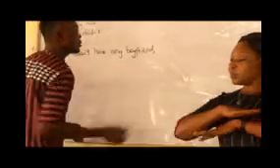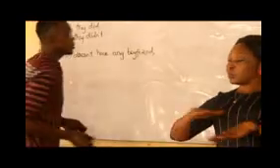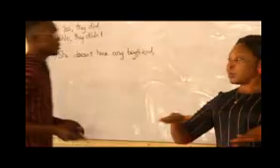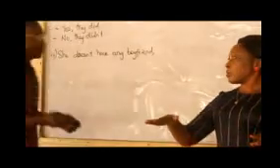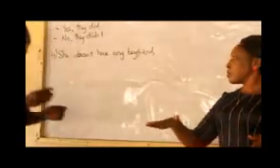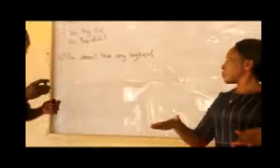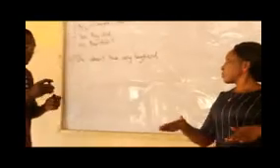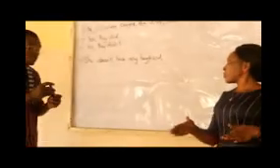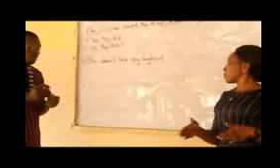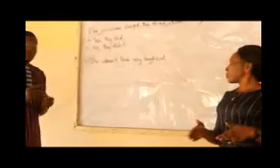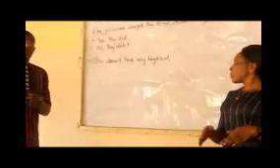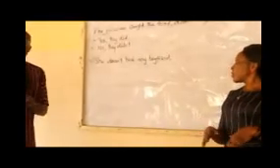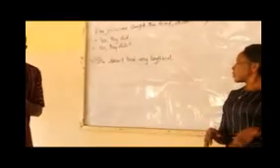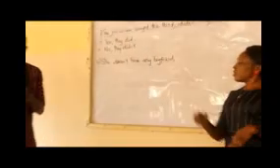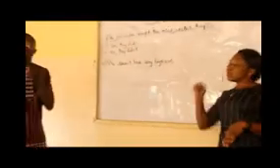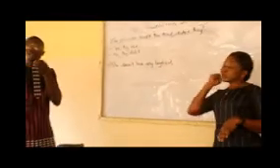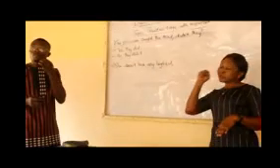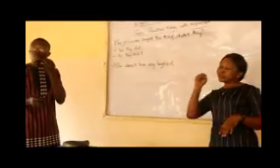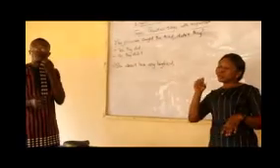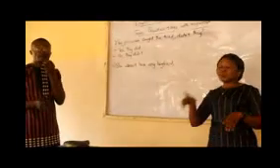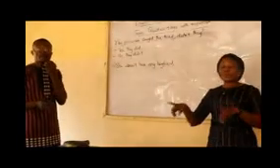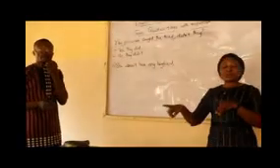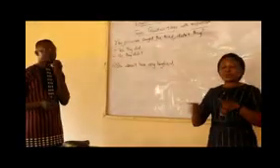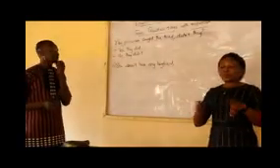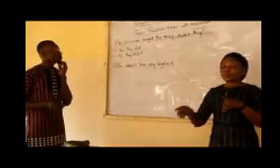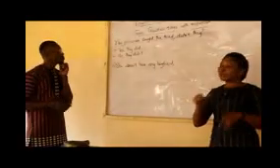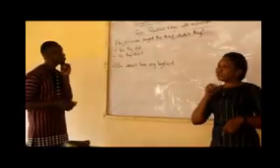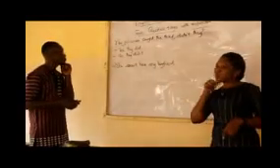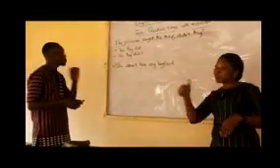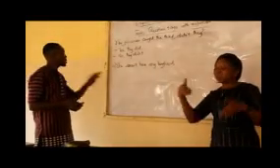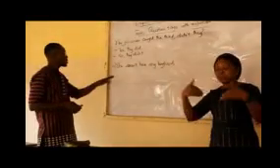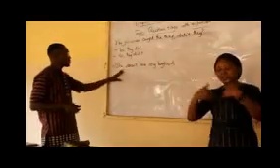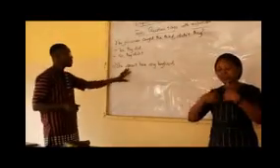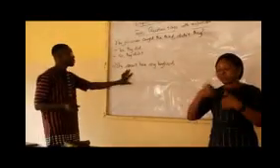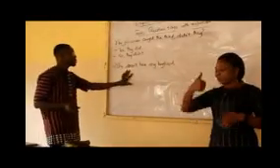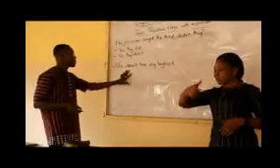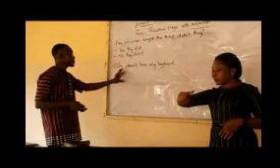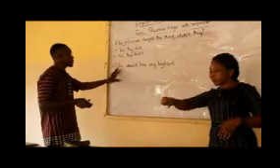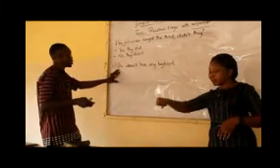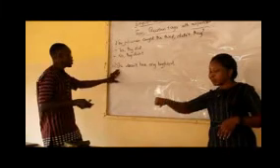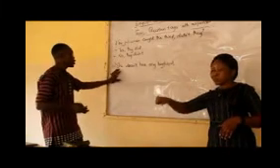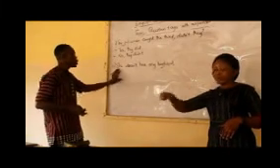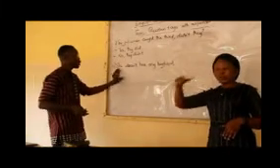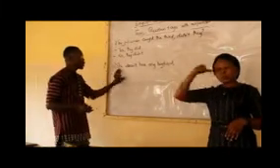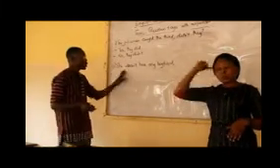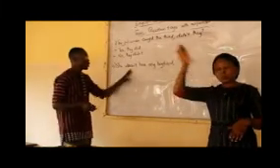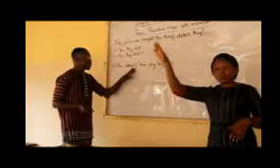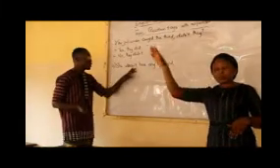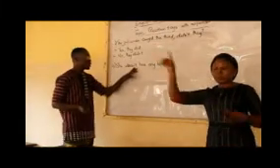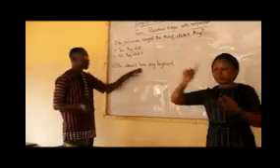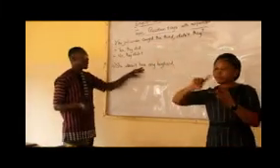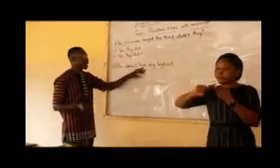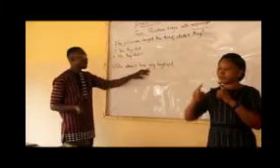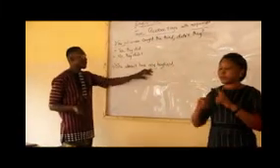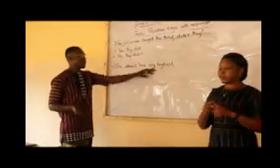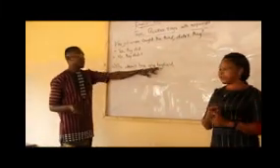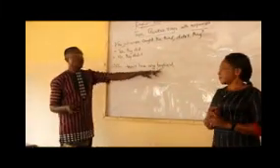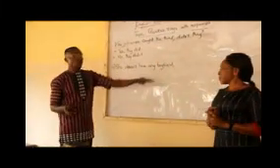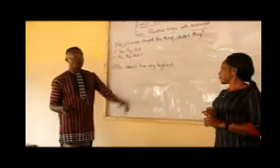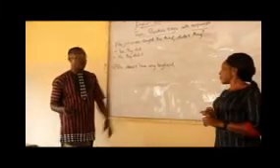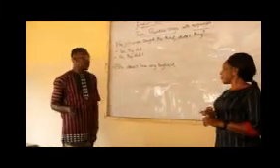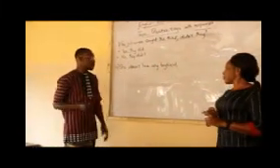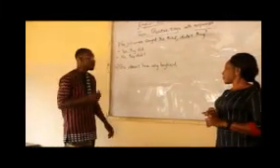You know? She doesn't have any boyfriend. See? She doesn't have